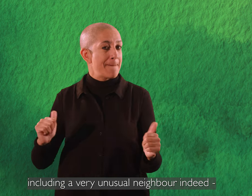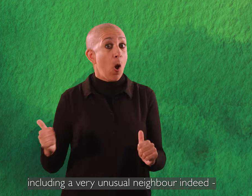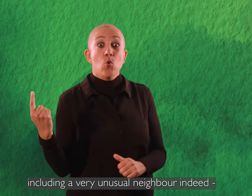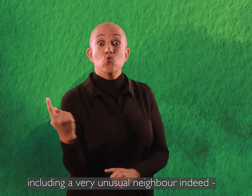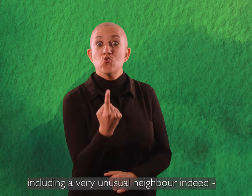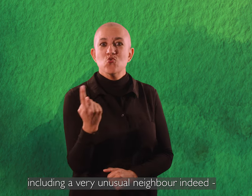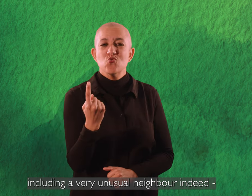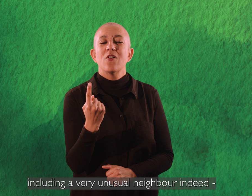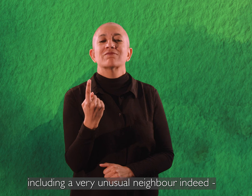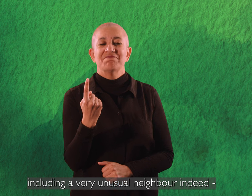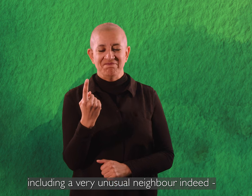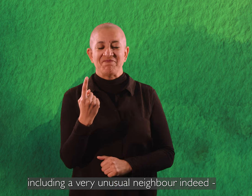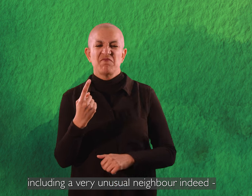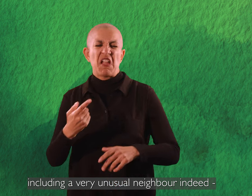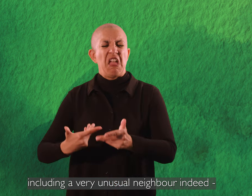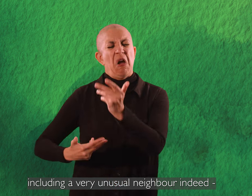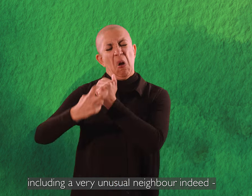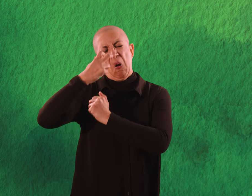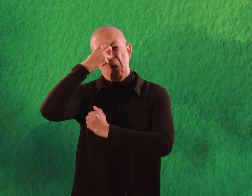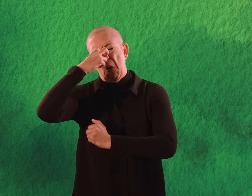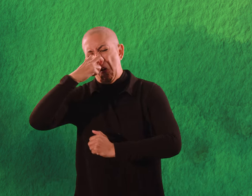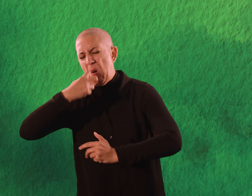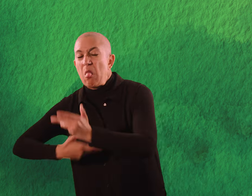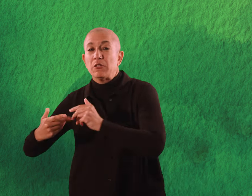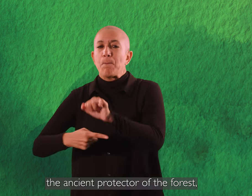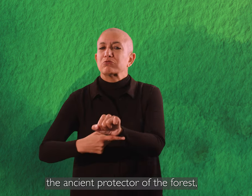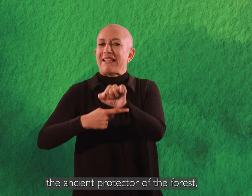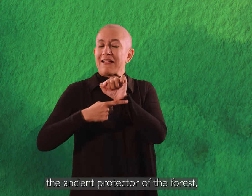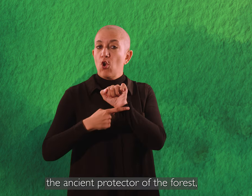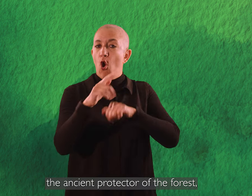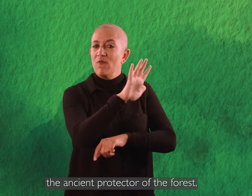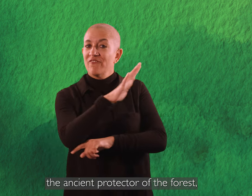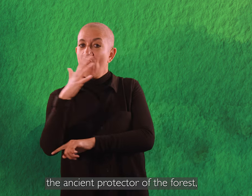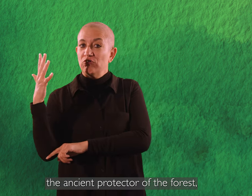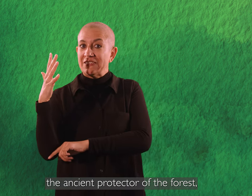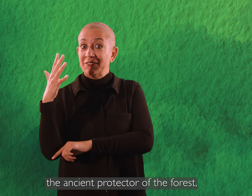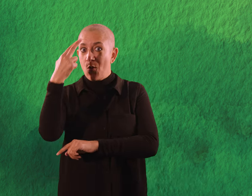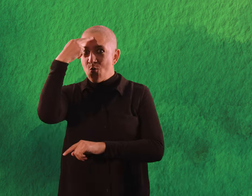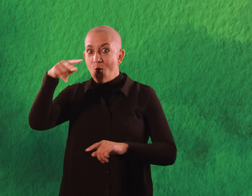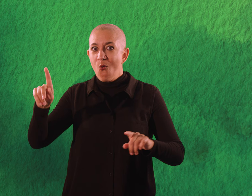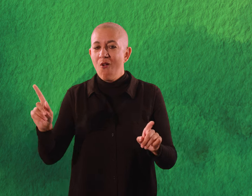including a very unusual neighbour indeed, the